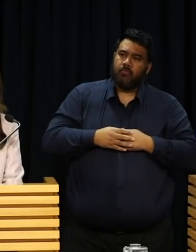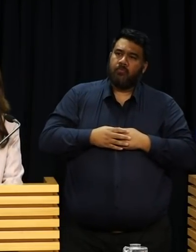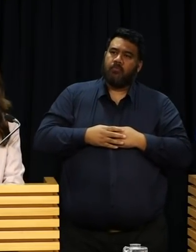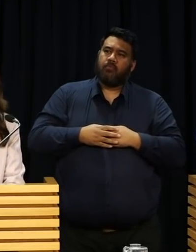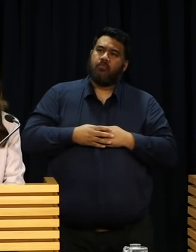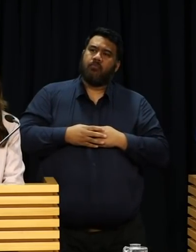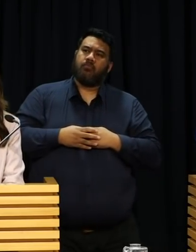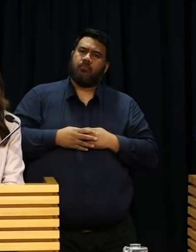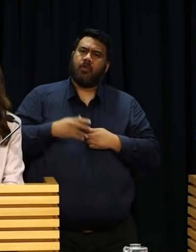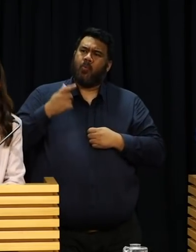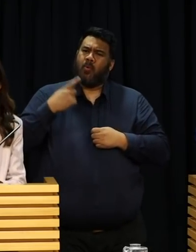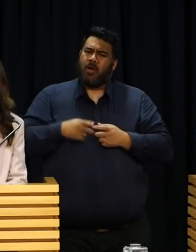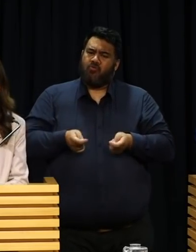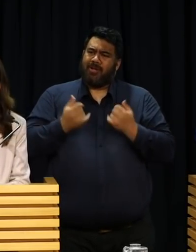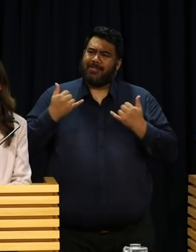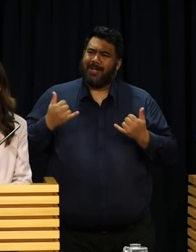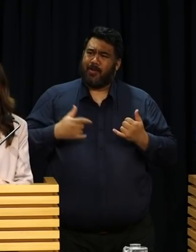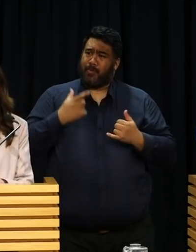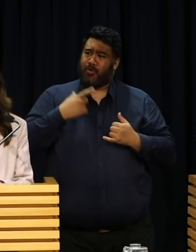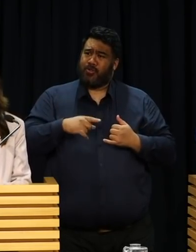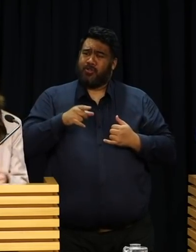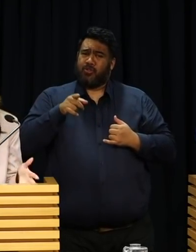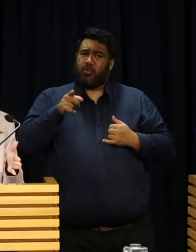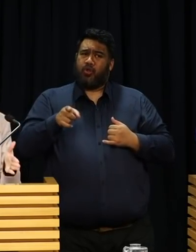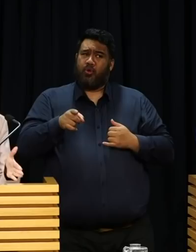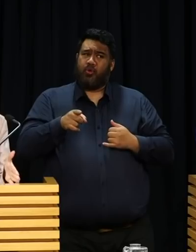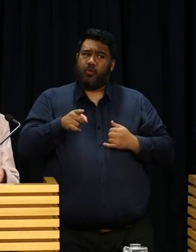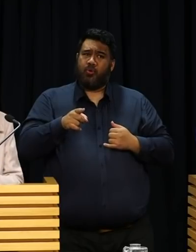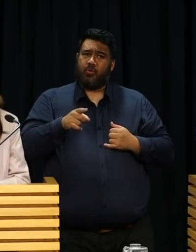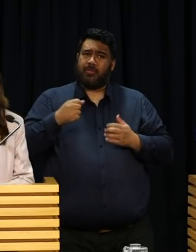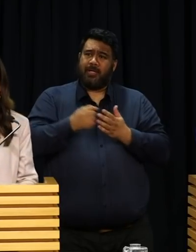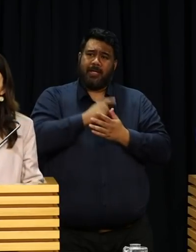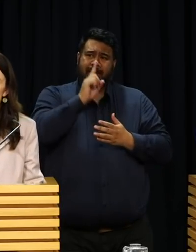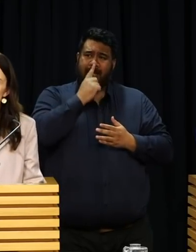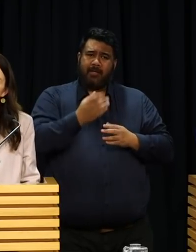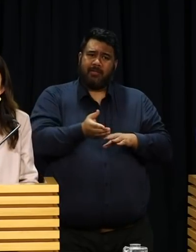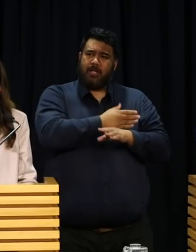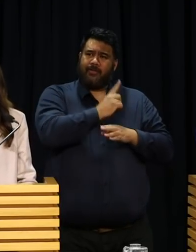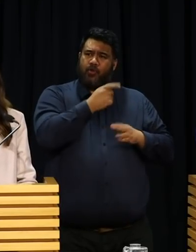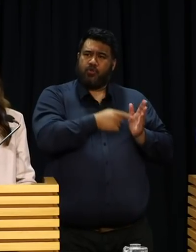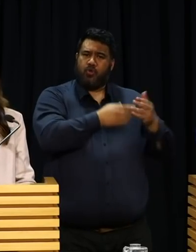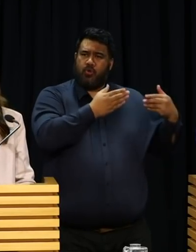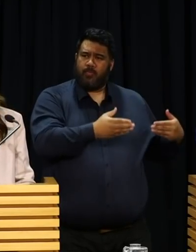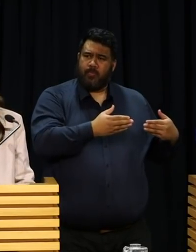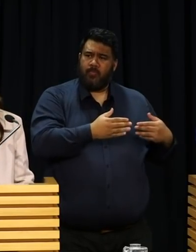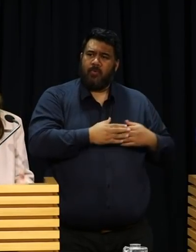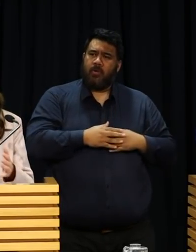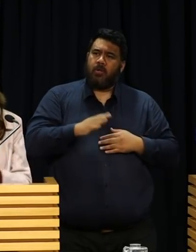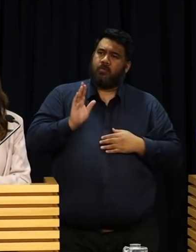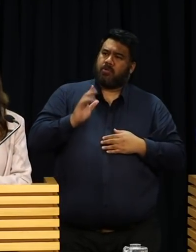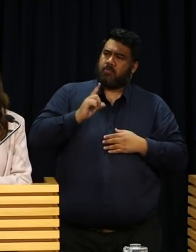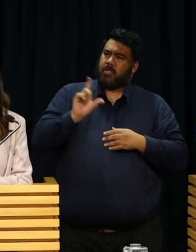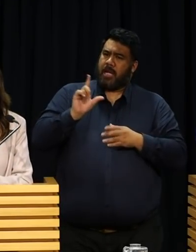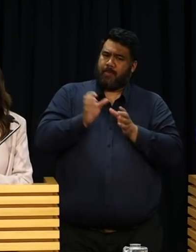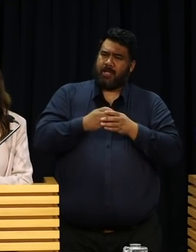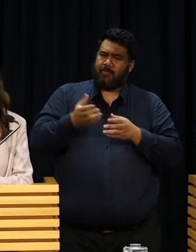Cabinet, or have you only brought it up this No, week? it's been in more recent times, in this term. Why is that? Because, I mean, Labor was the government. Oh, look, in the